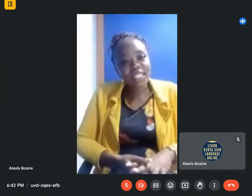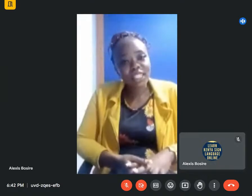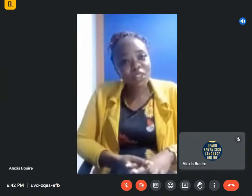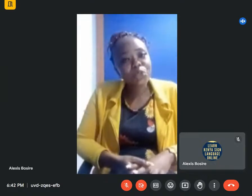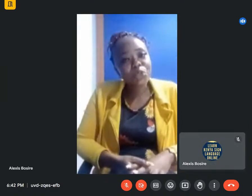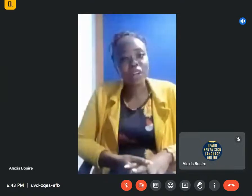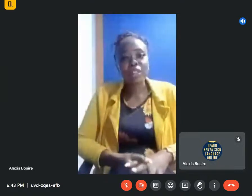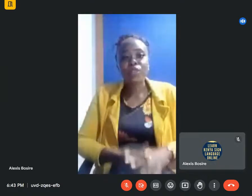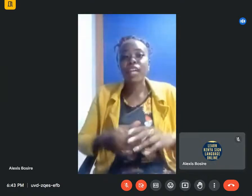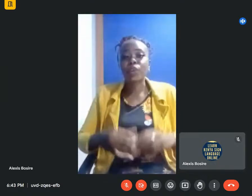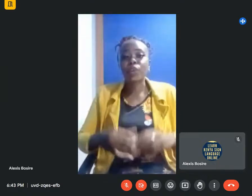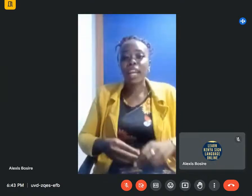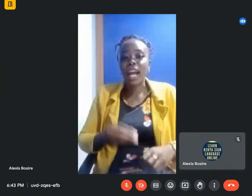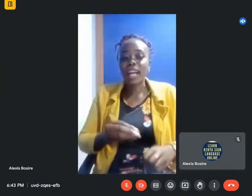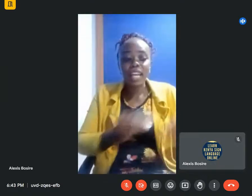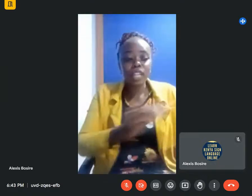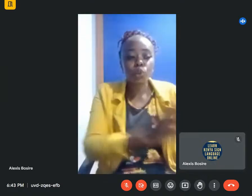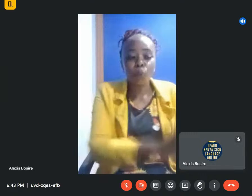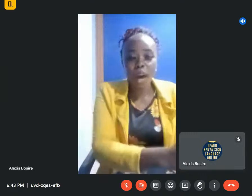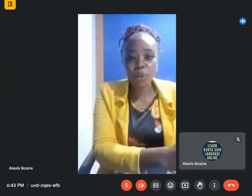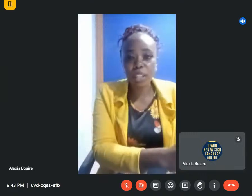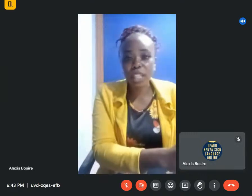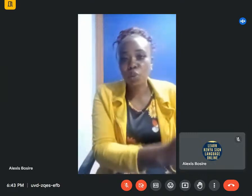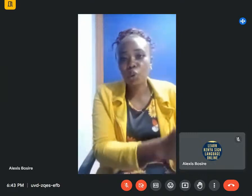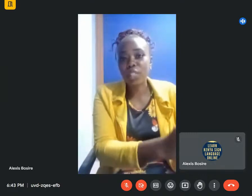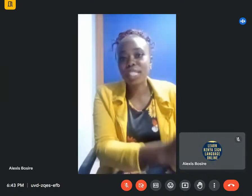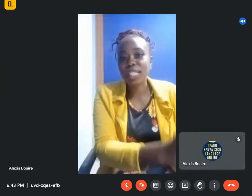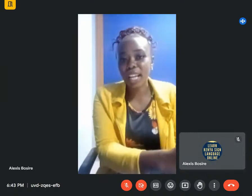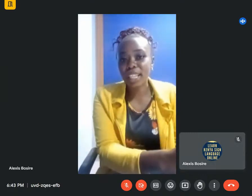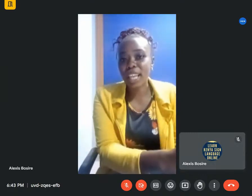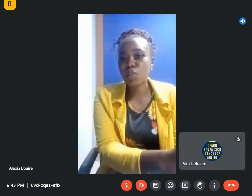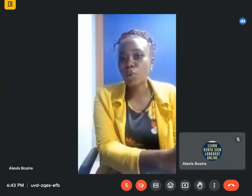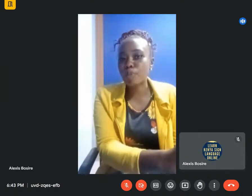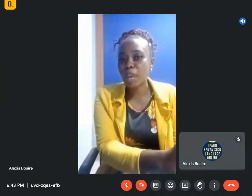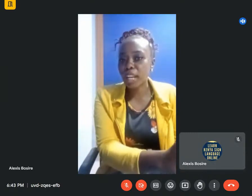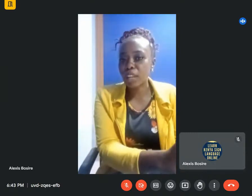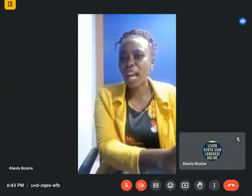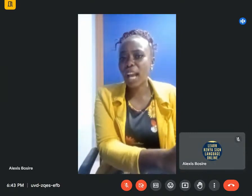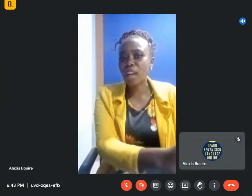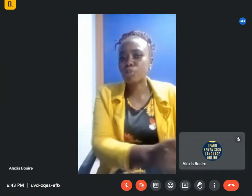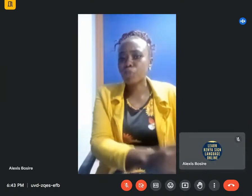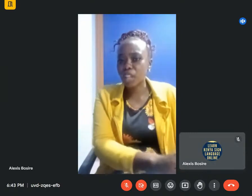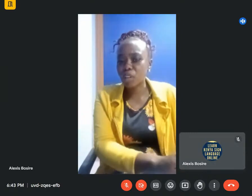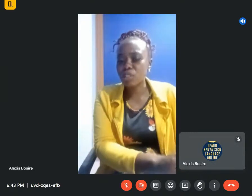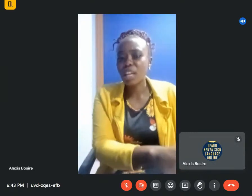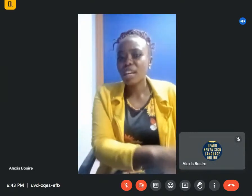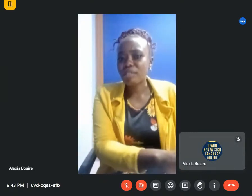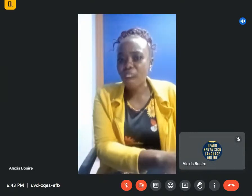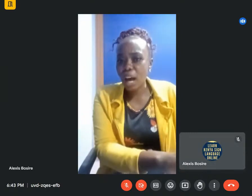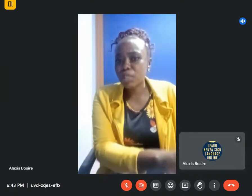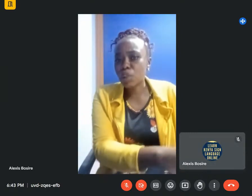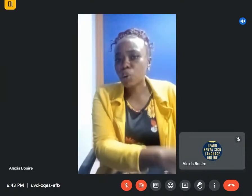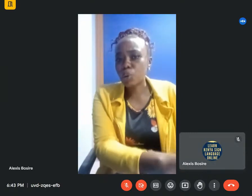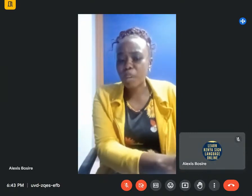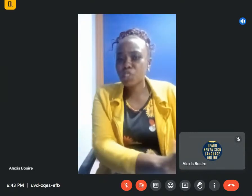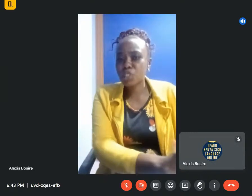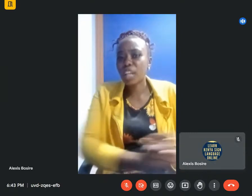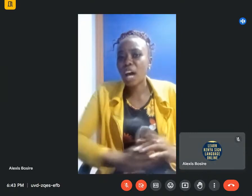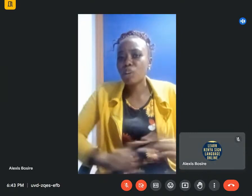encouraging you to enroll so that you can learn each word with its own sign. There are so many. You learn on pronouns, verbs, occupation, how you